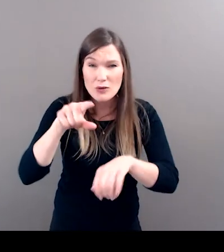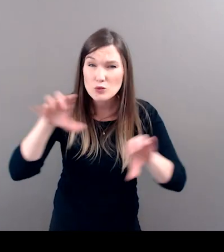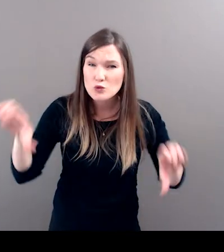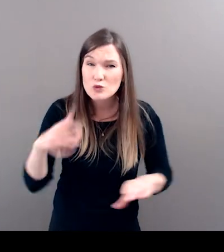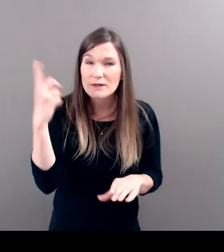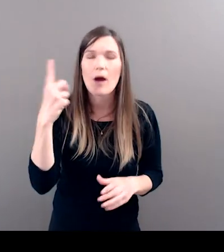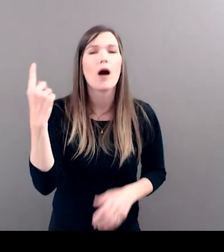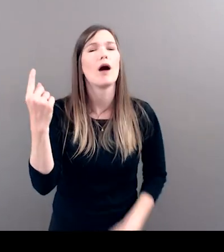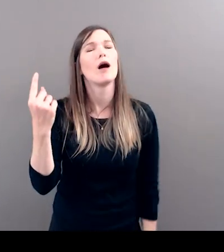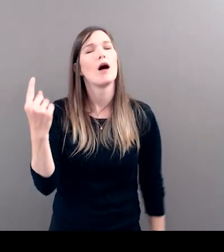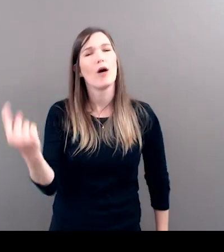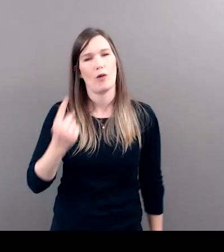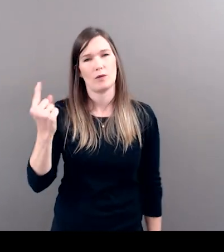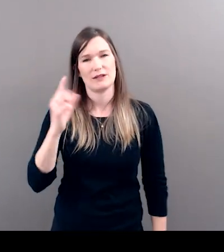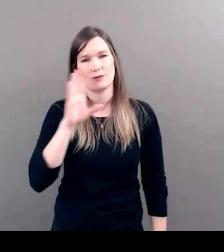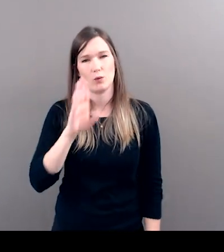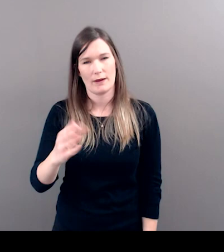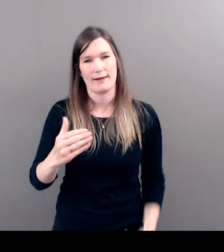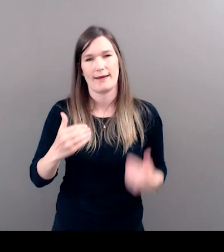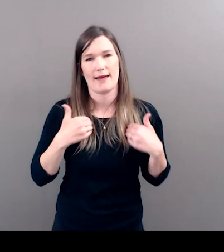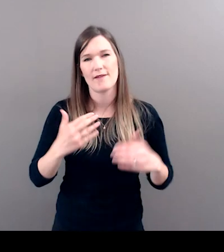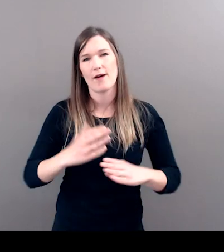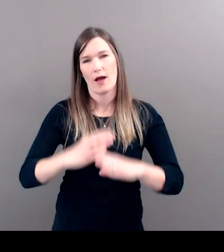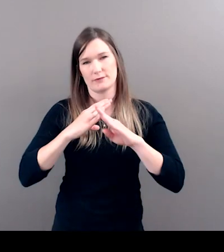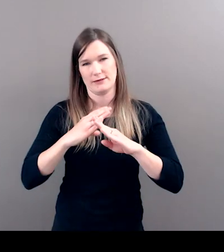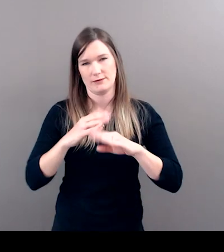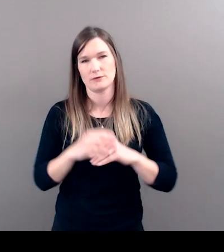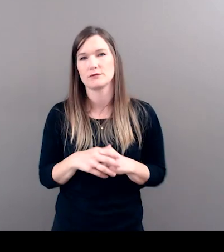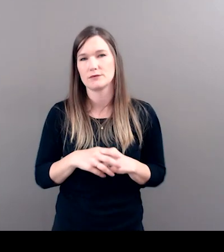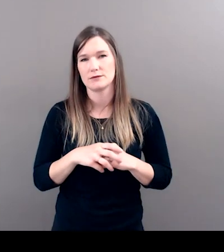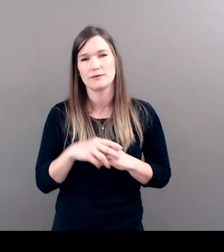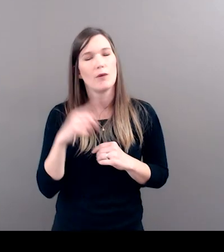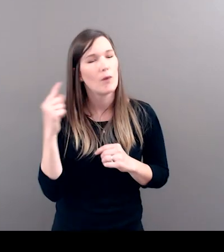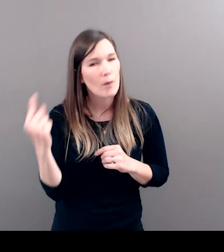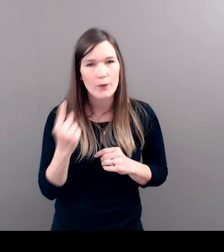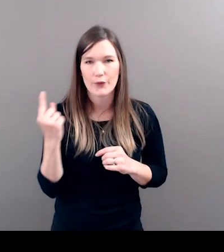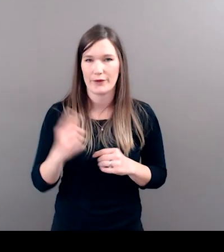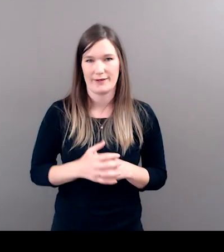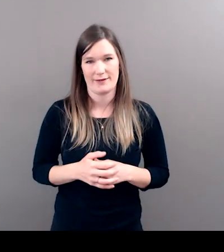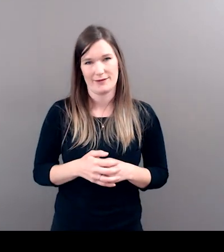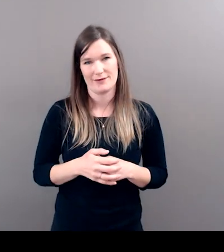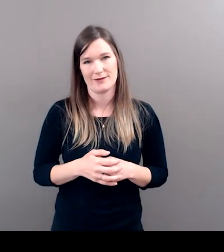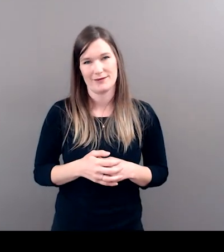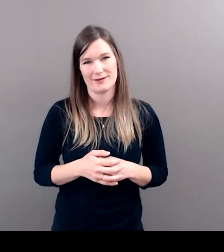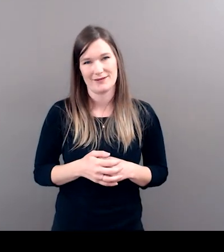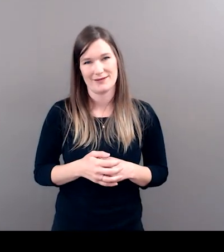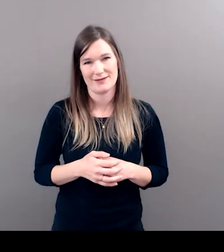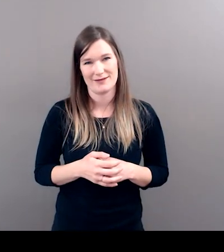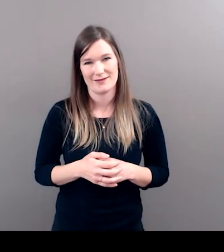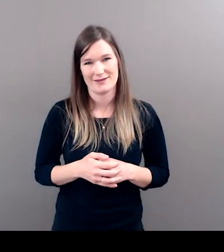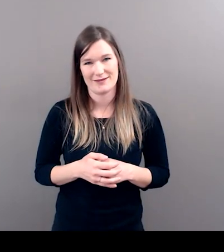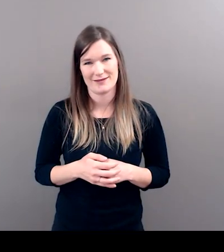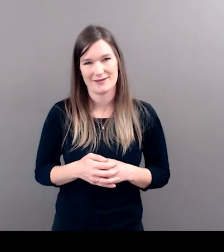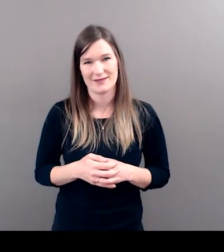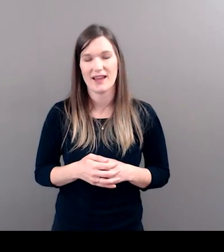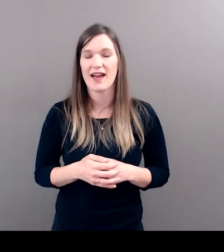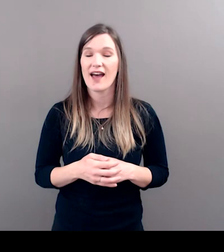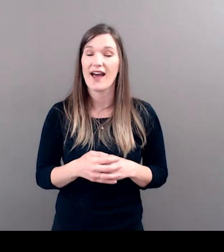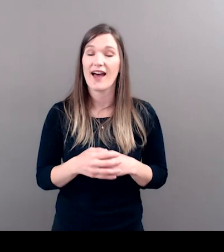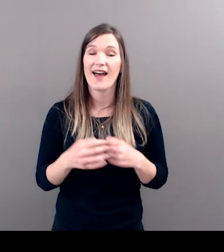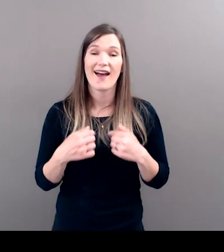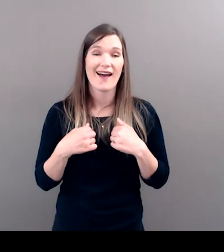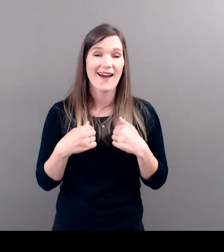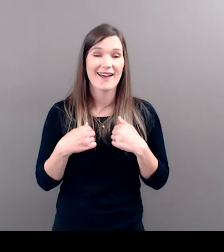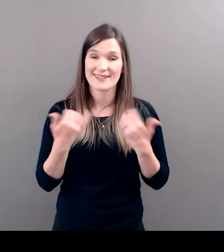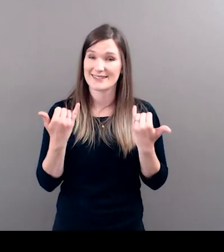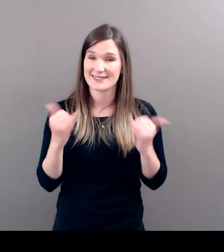There's always going to be obstacles. I am personally always still